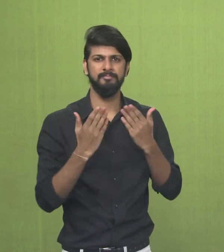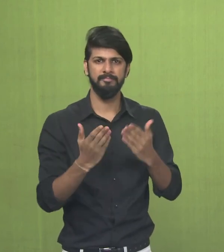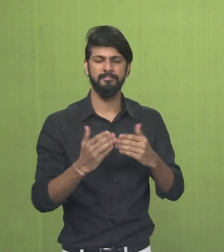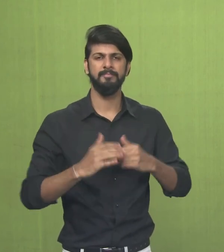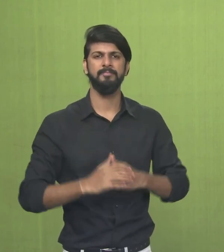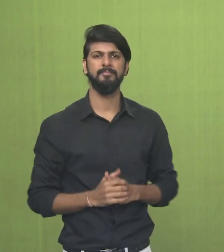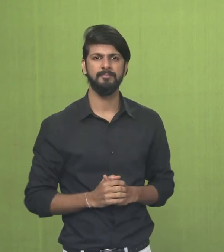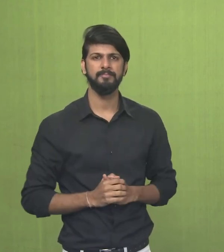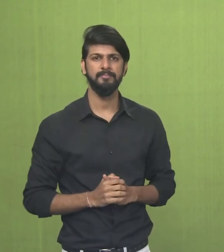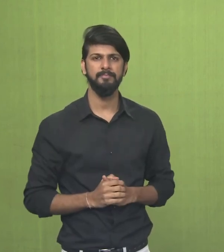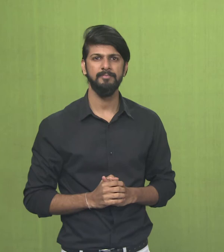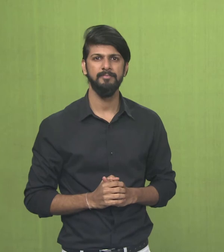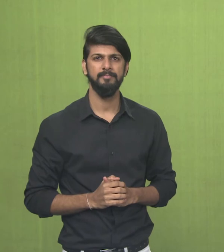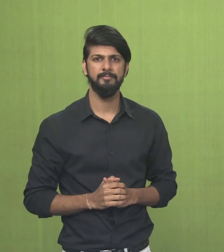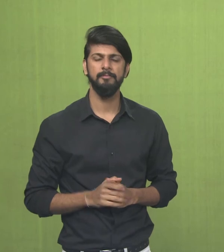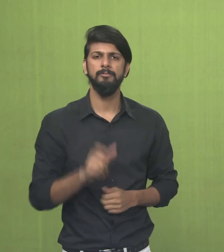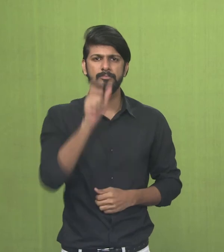Let's focus on the new words.